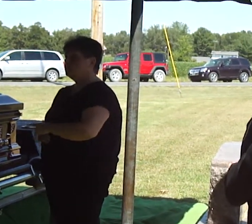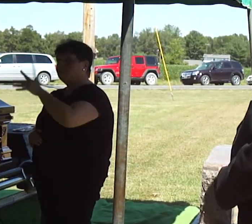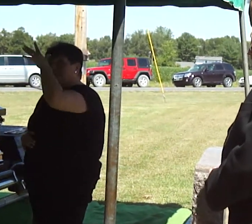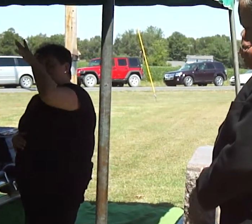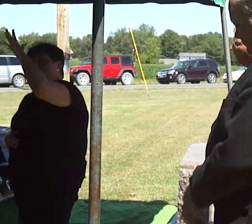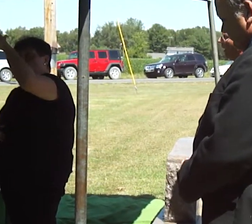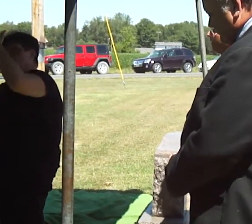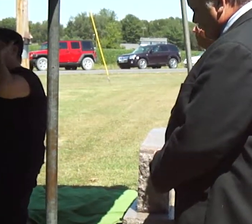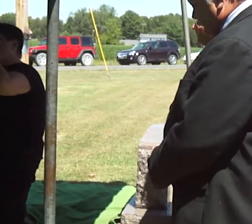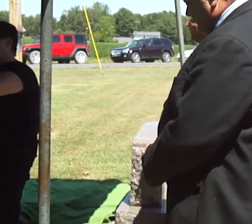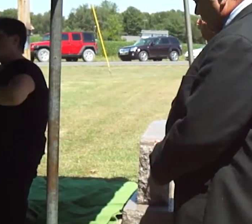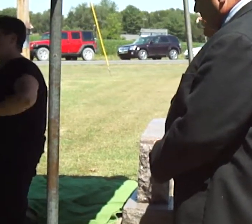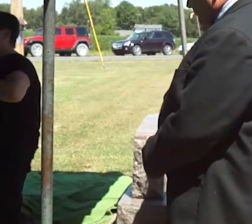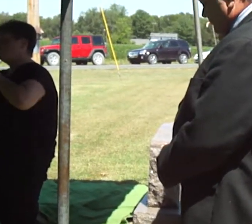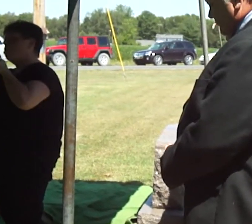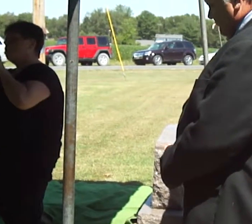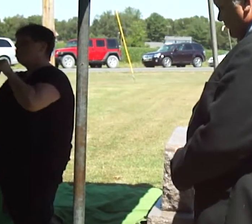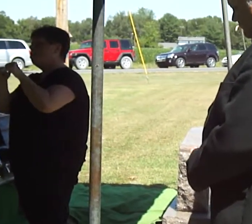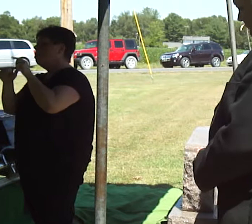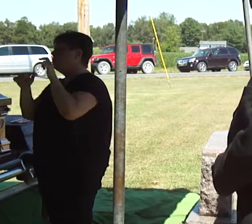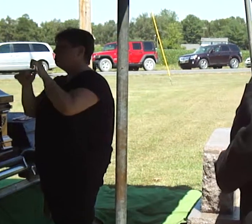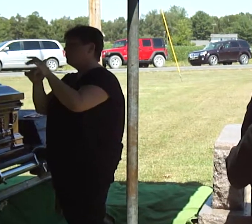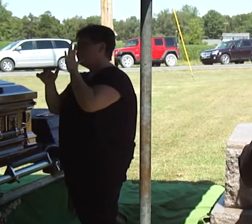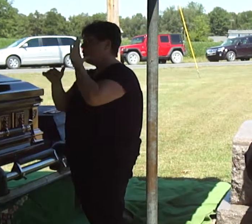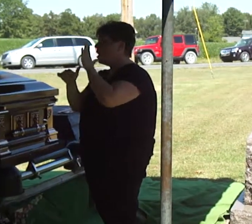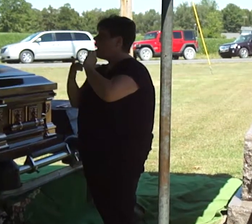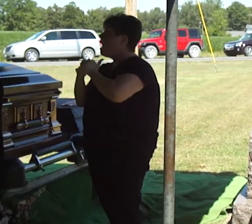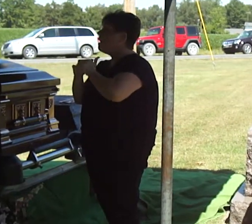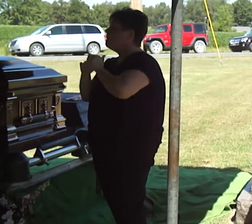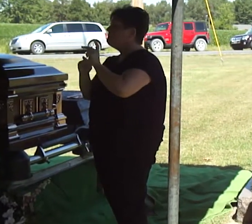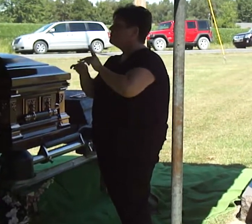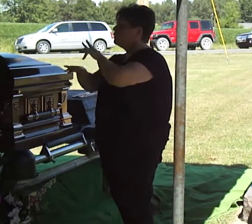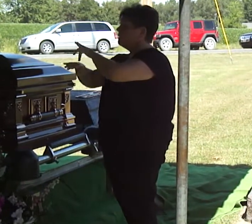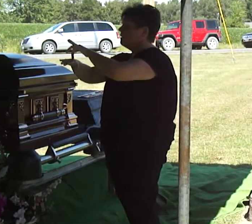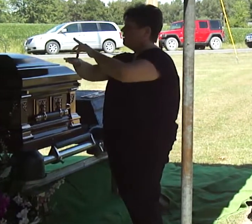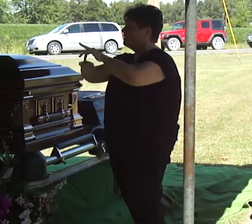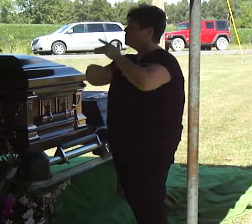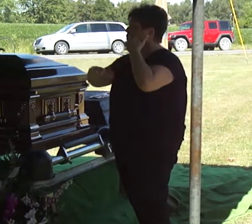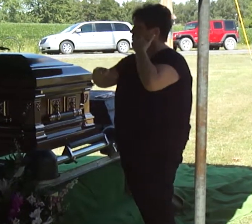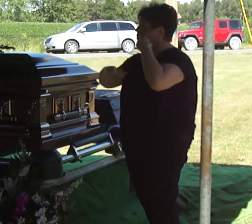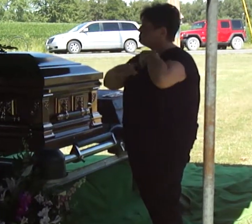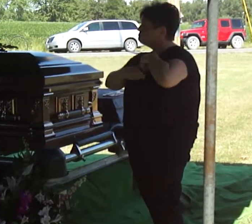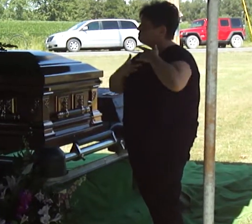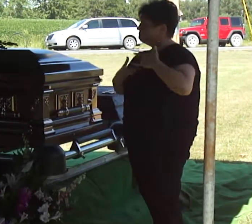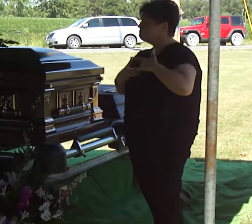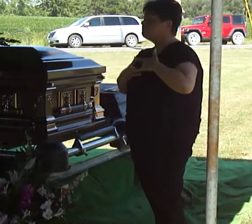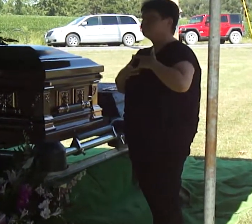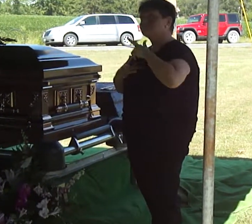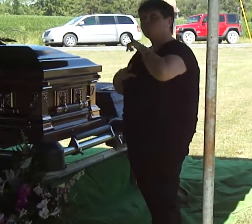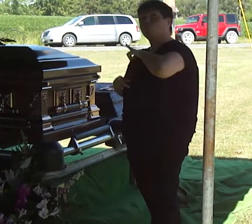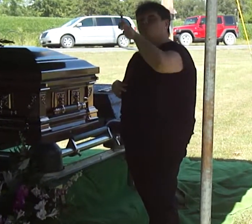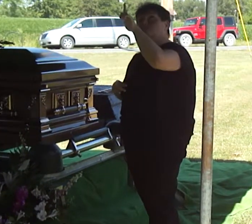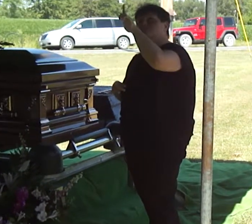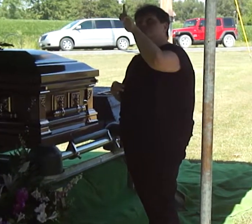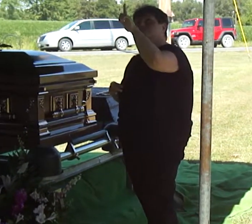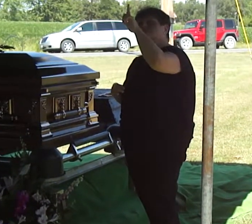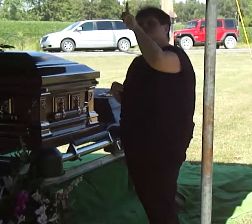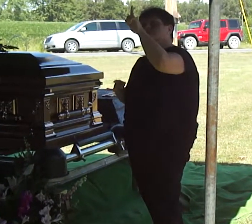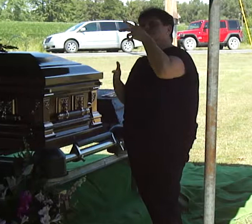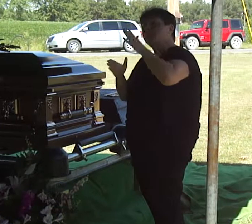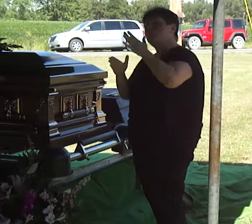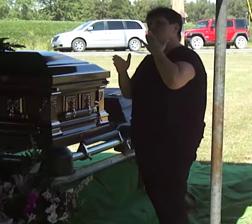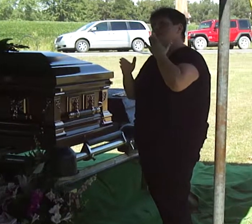Father, we know that her life will live on now in the people that she touched. Oh Lord, may